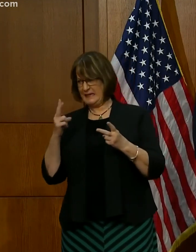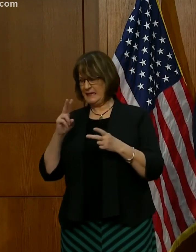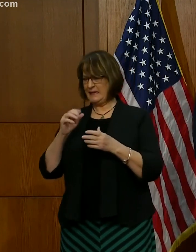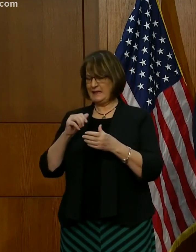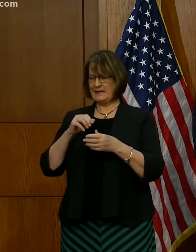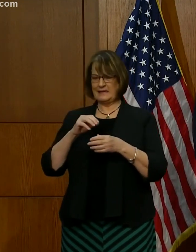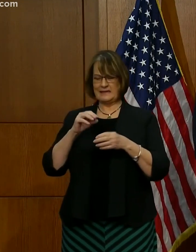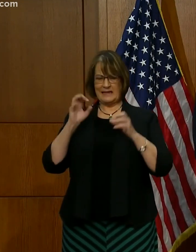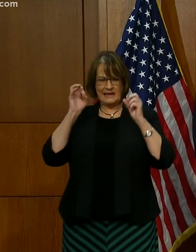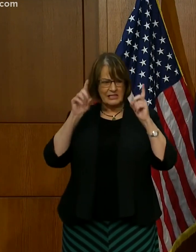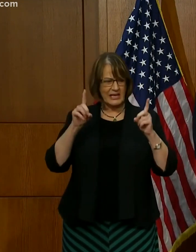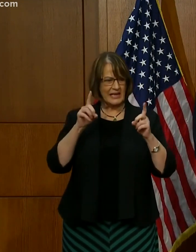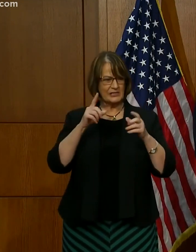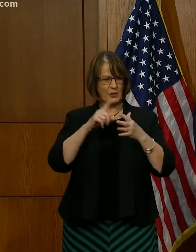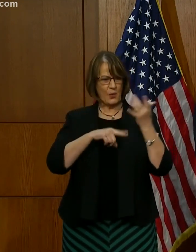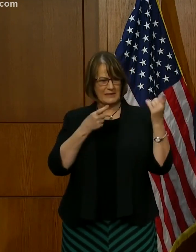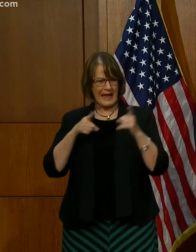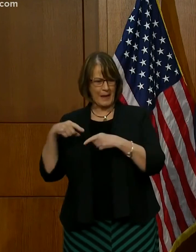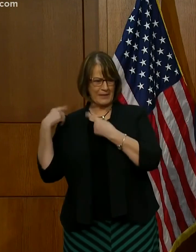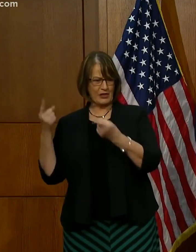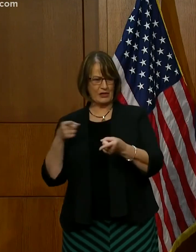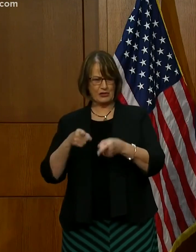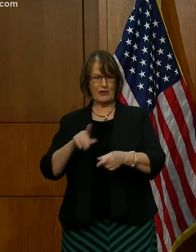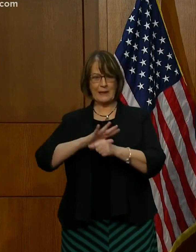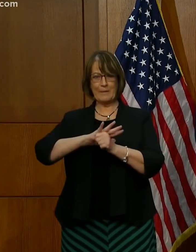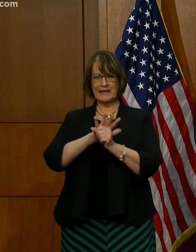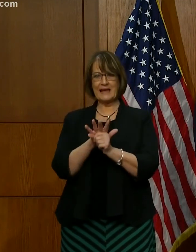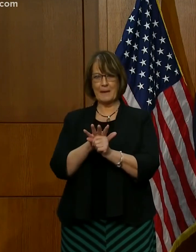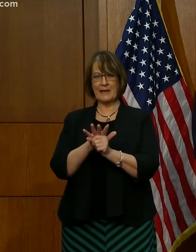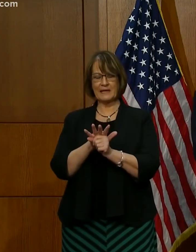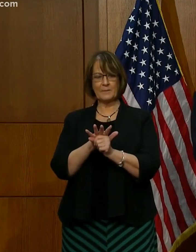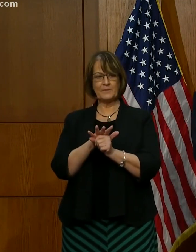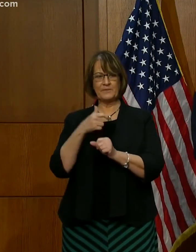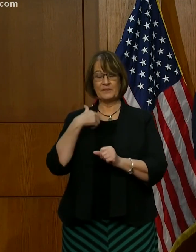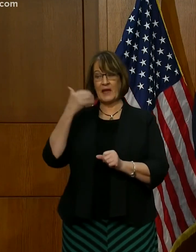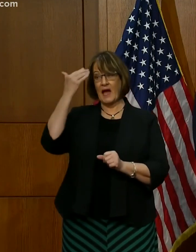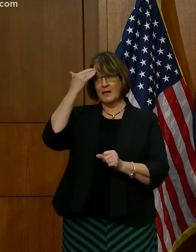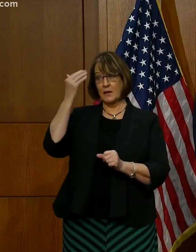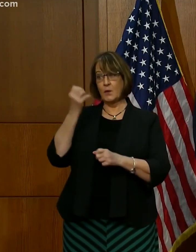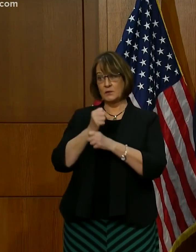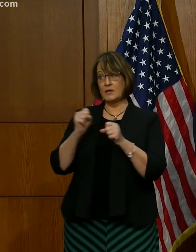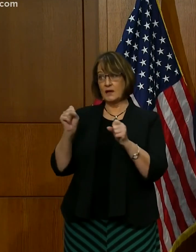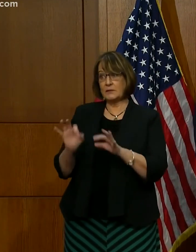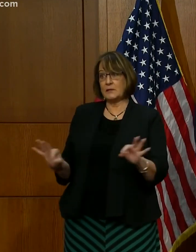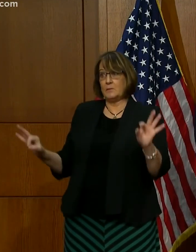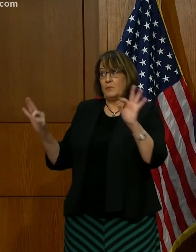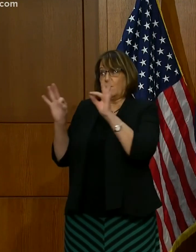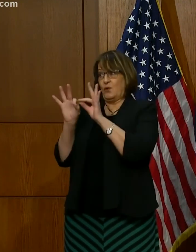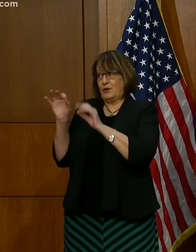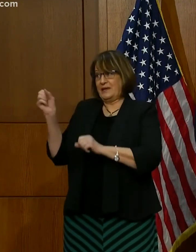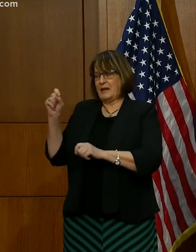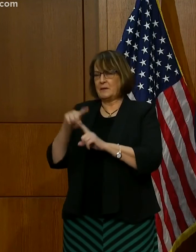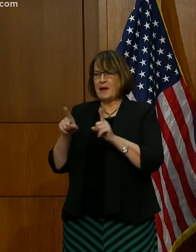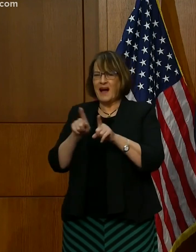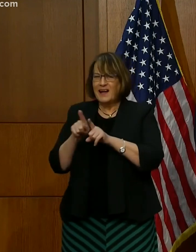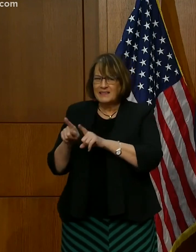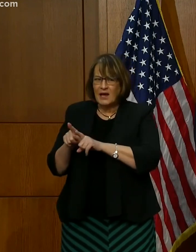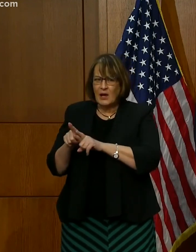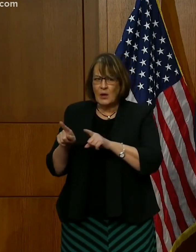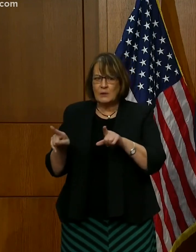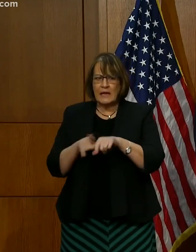serving children during a pandemic. I know the importance of safety, but I also know the importance of